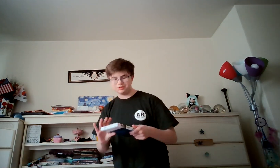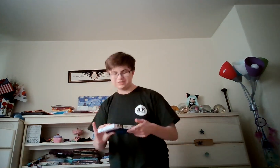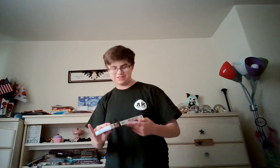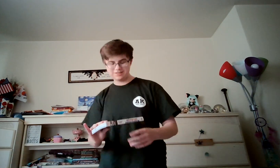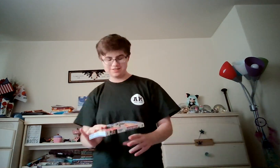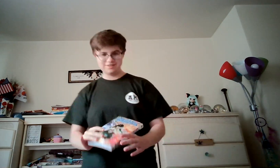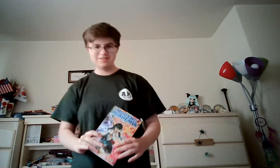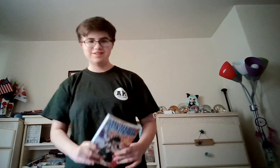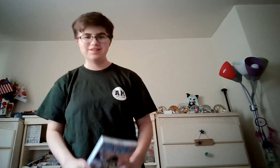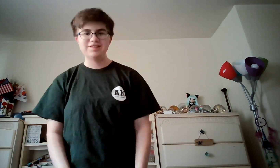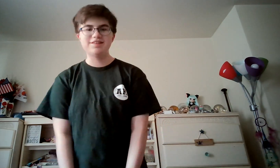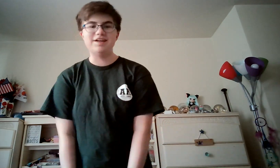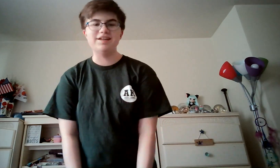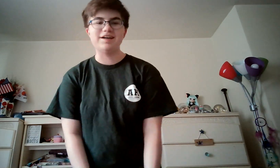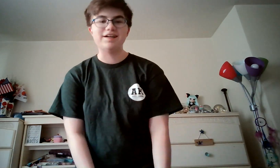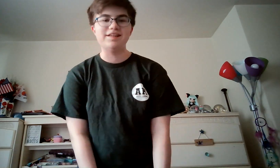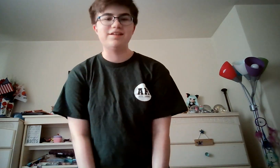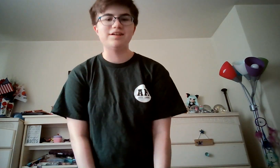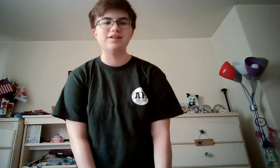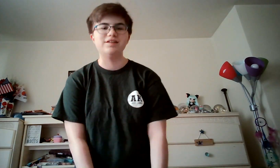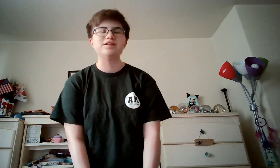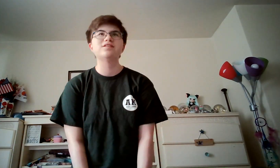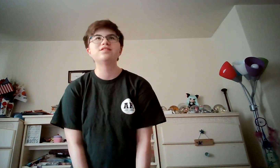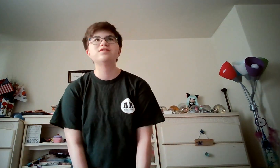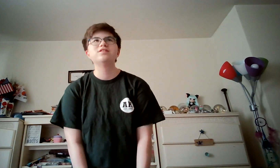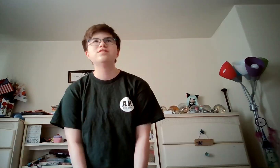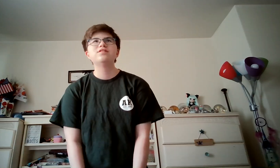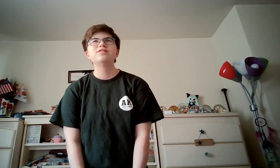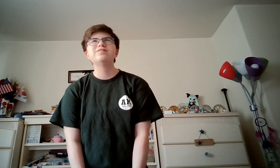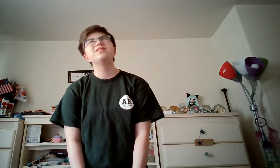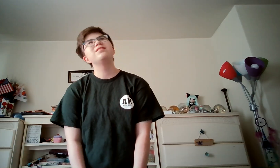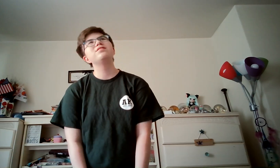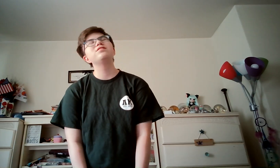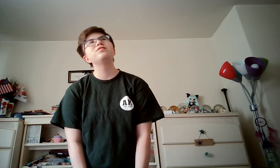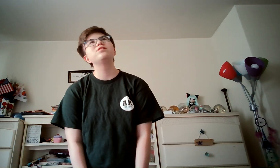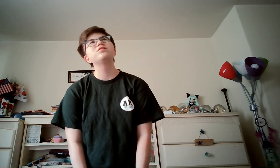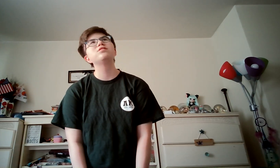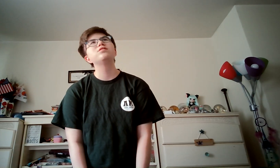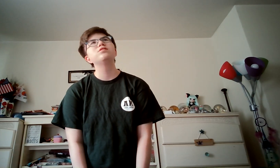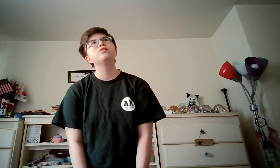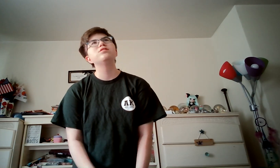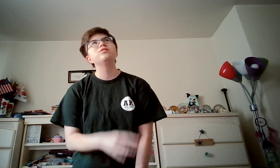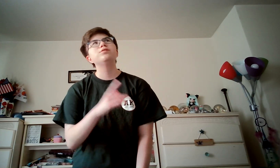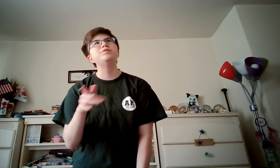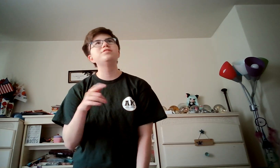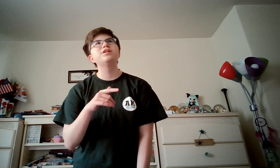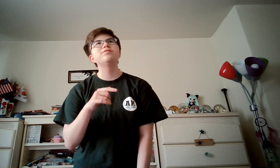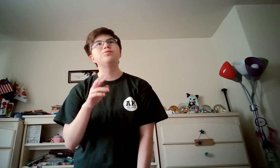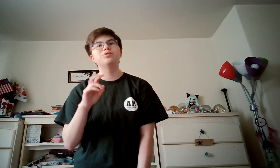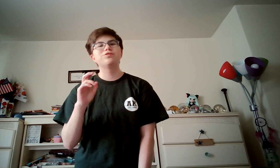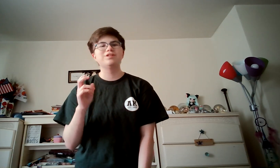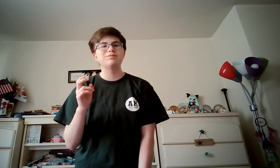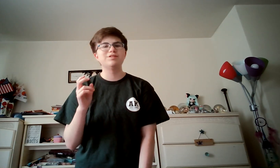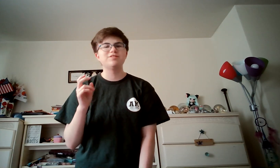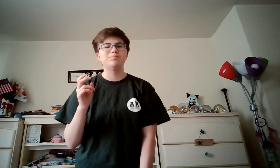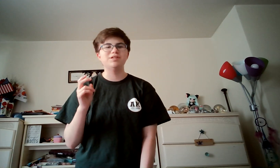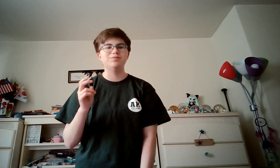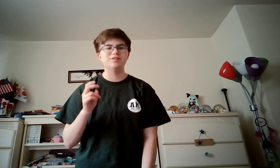book that I got, well, I would say for Christmas, but it was,